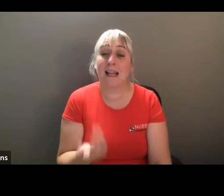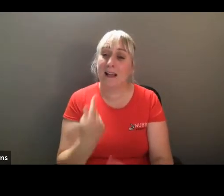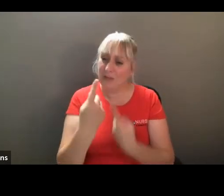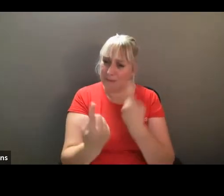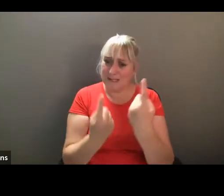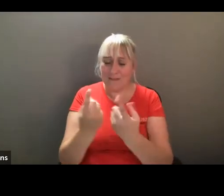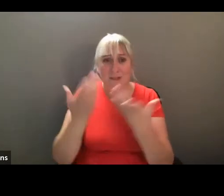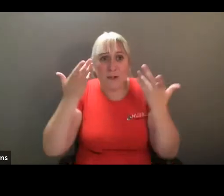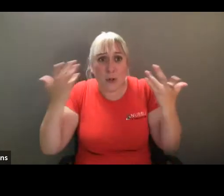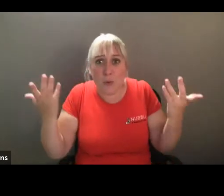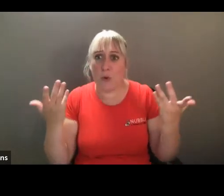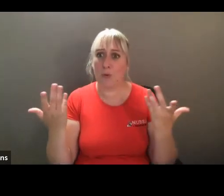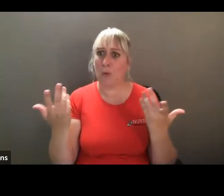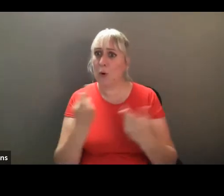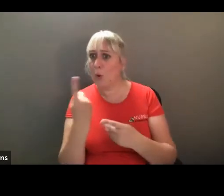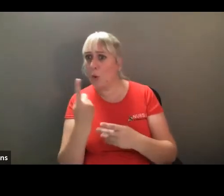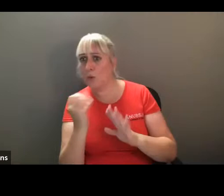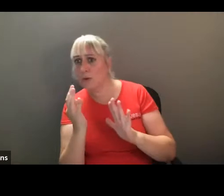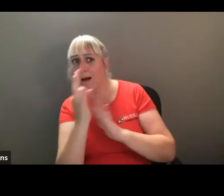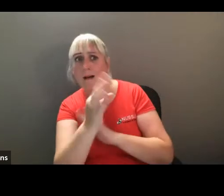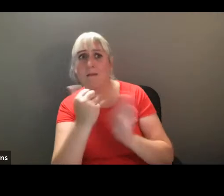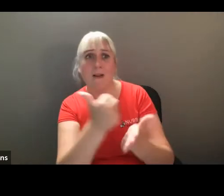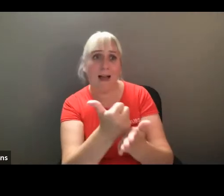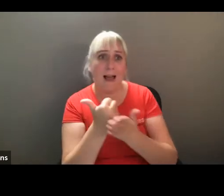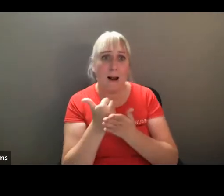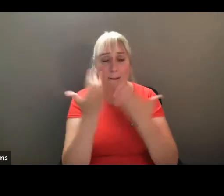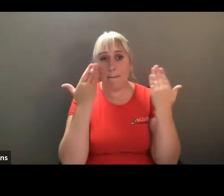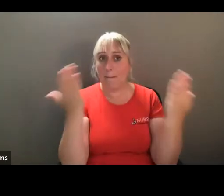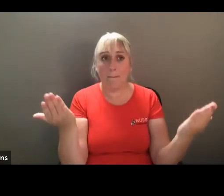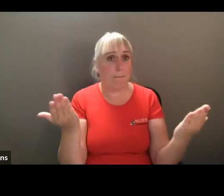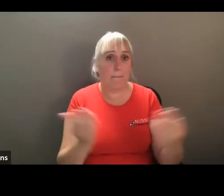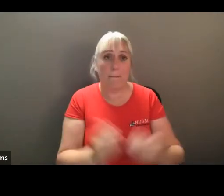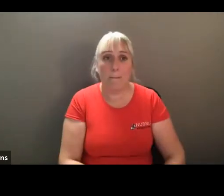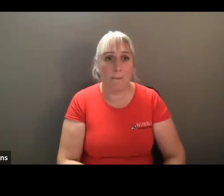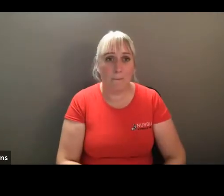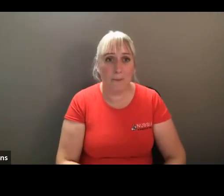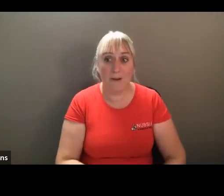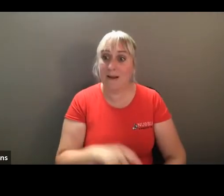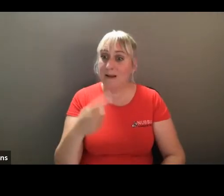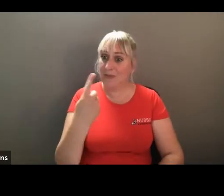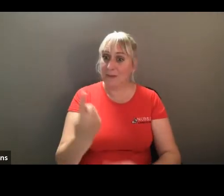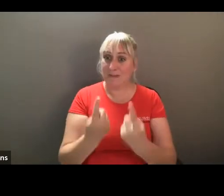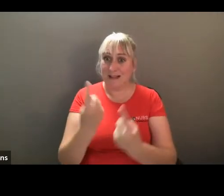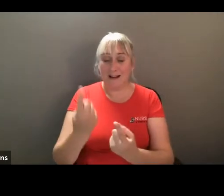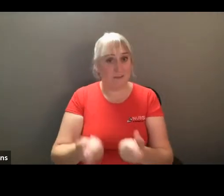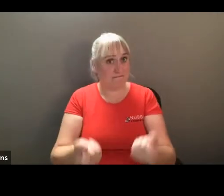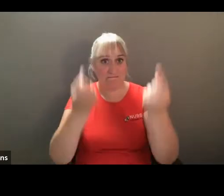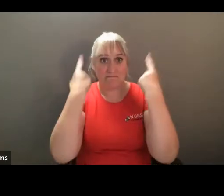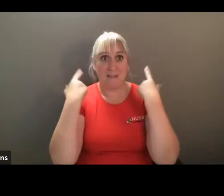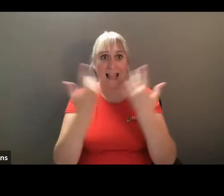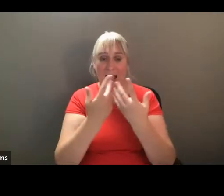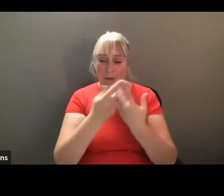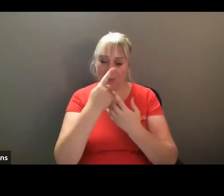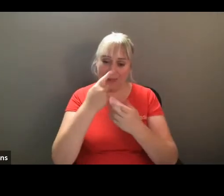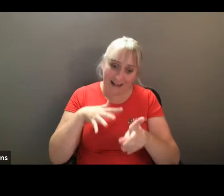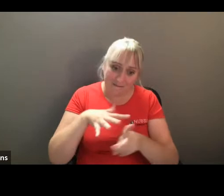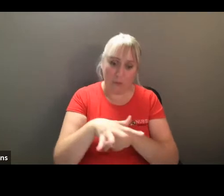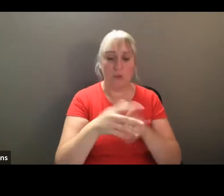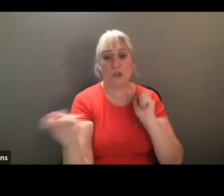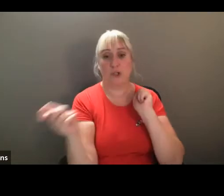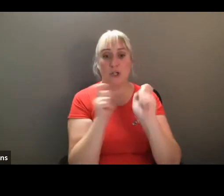to go to get the help and don't understand how they can change a system. So we